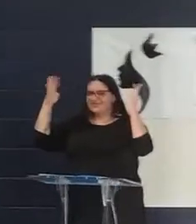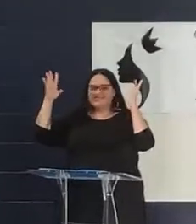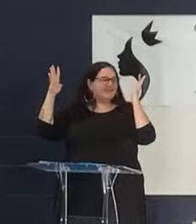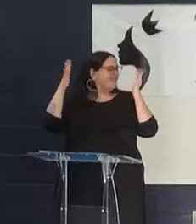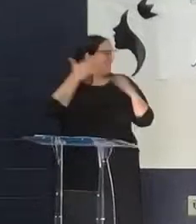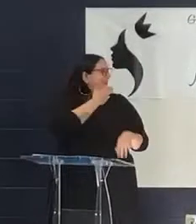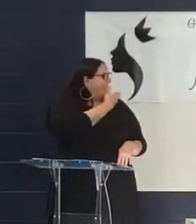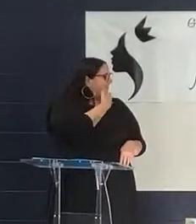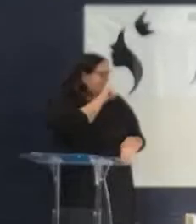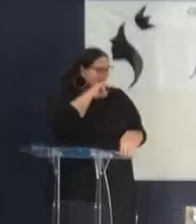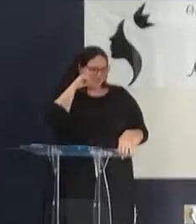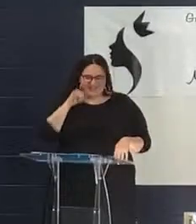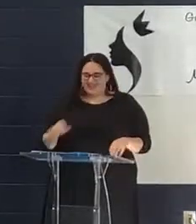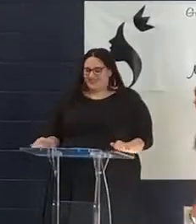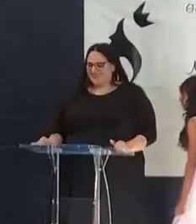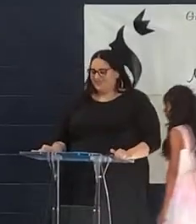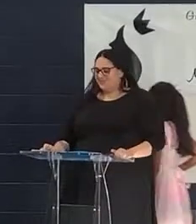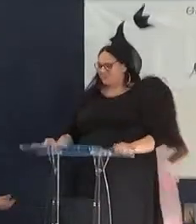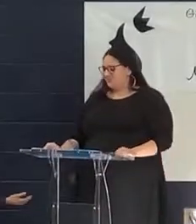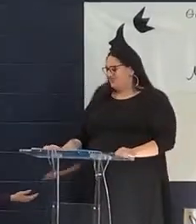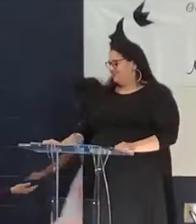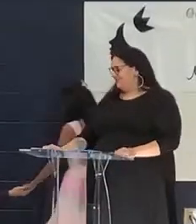That's good to hear. Thank you.